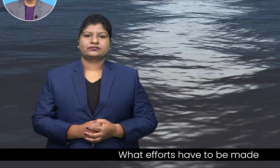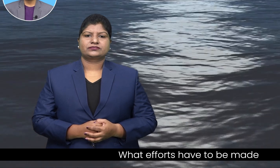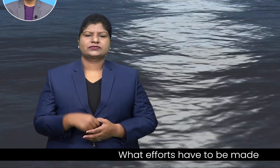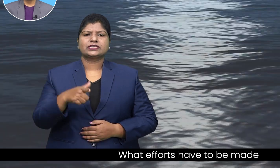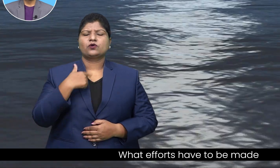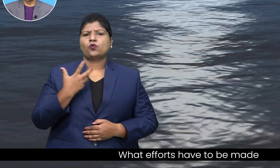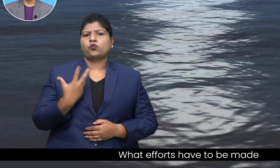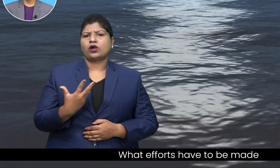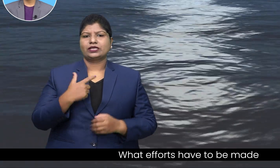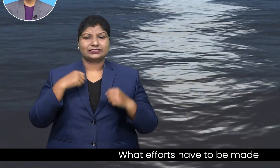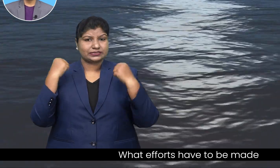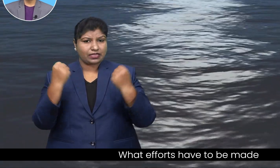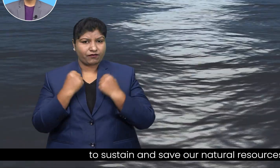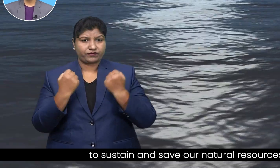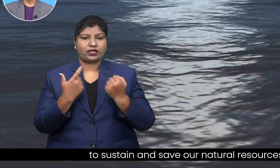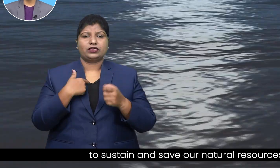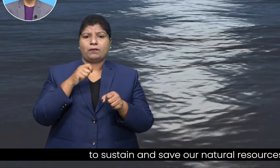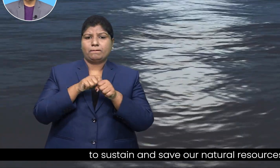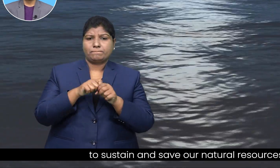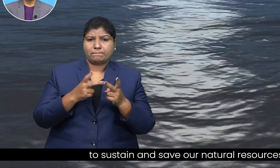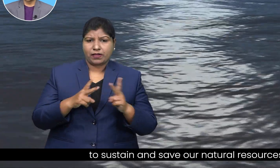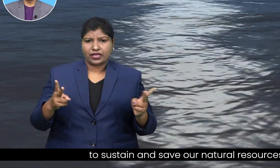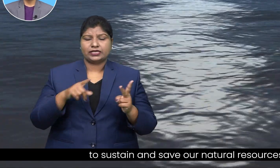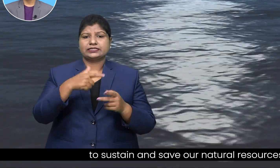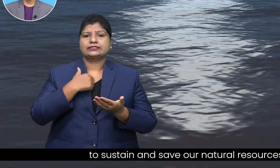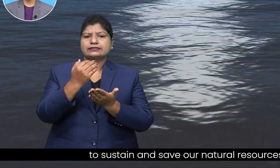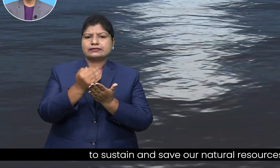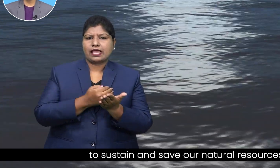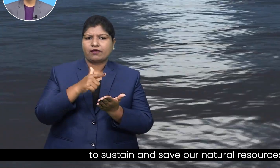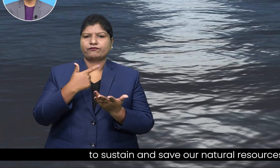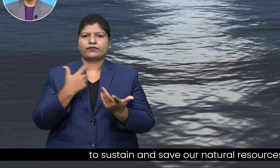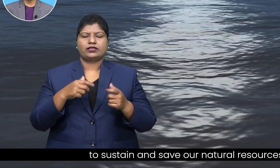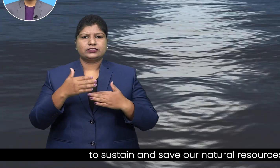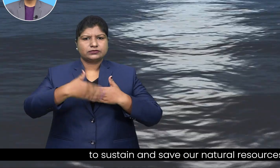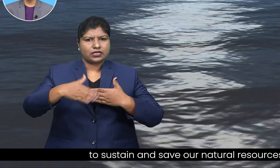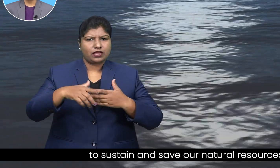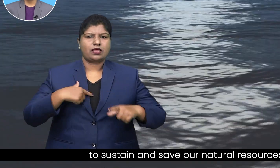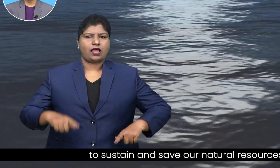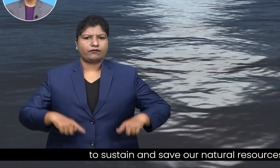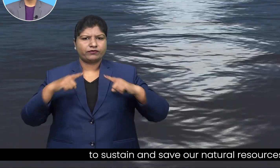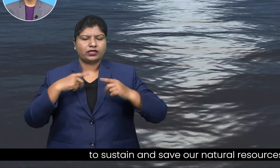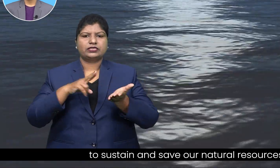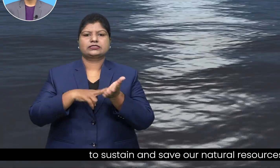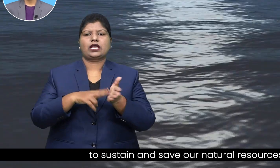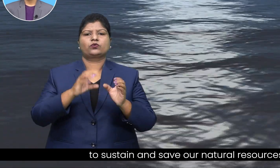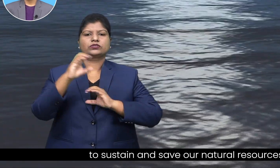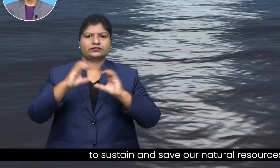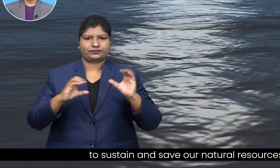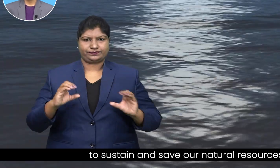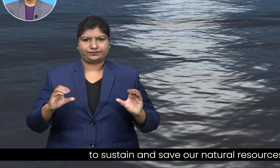What efforts have to be made to sustain and save our natural resources?